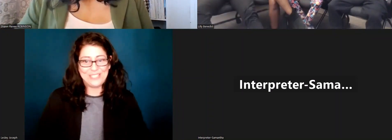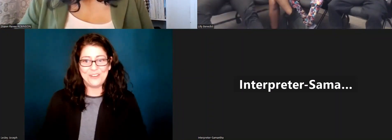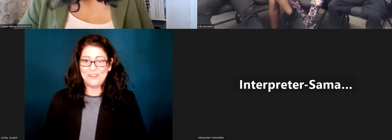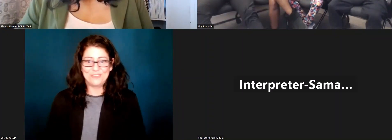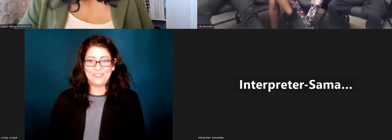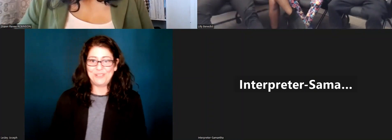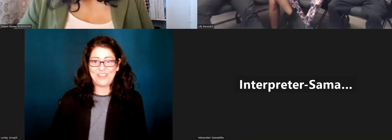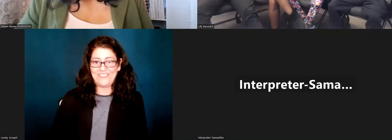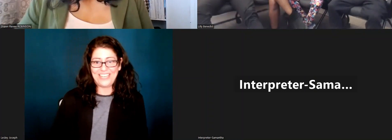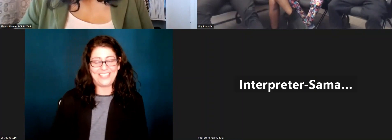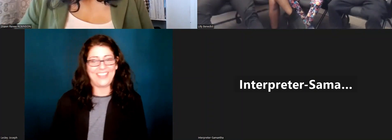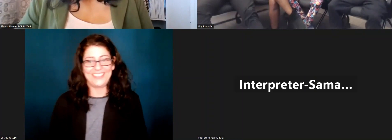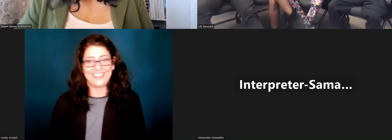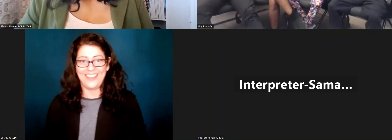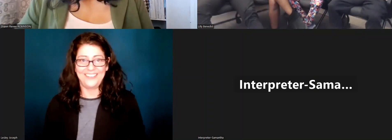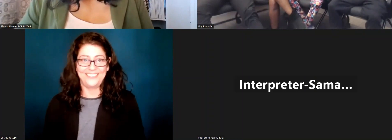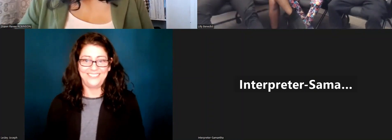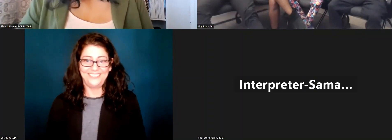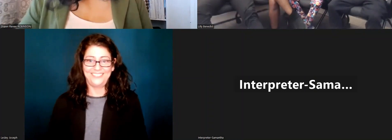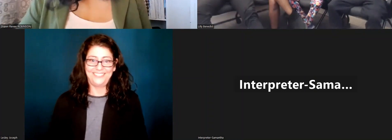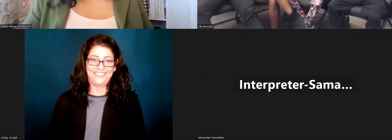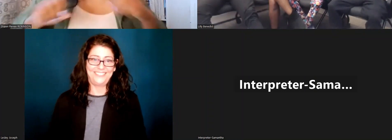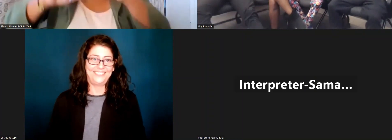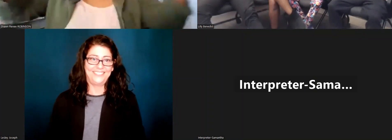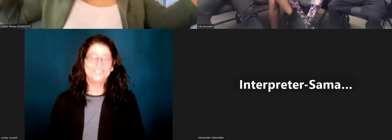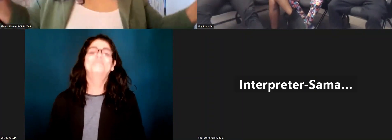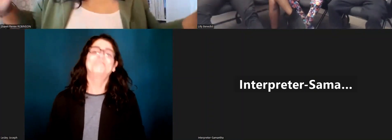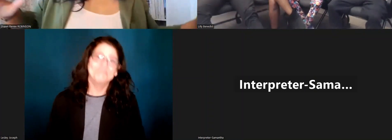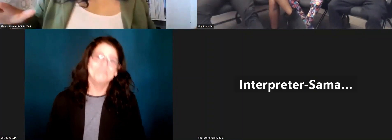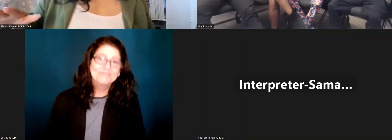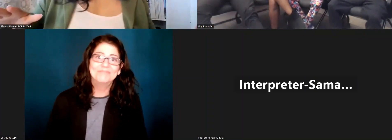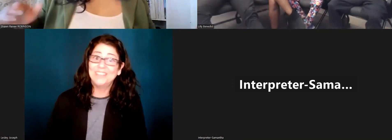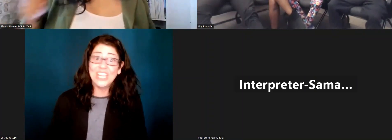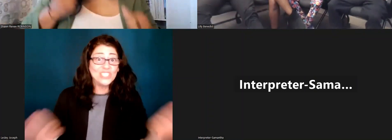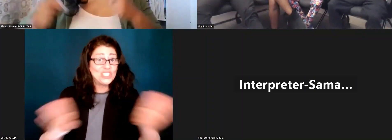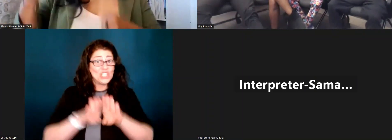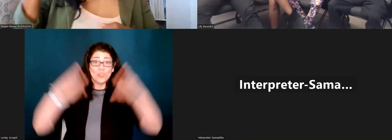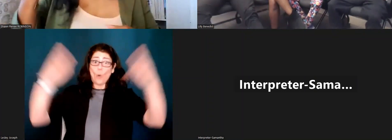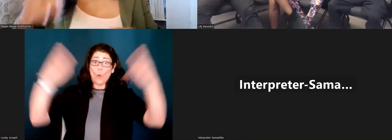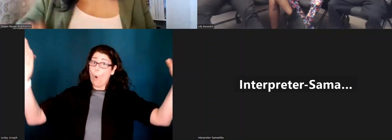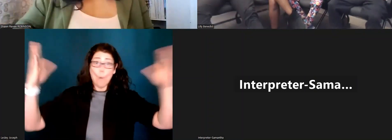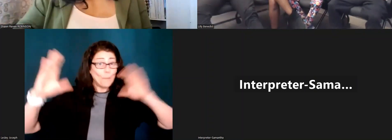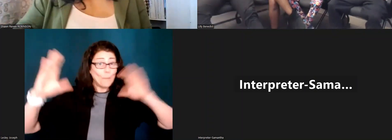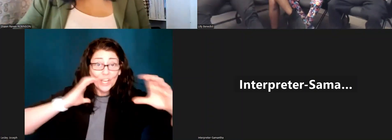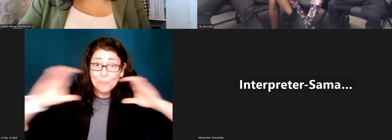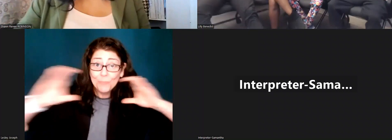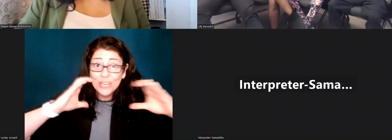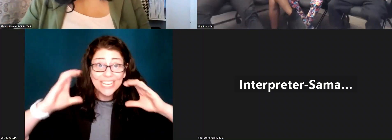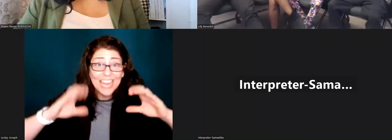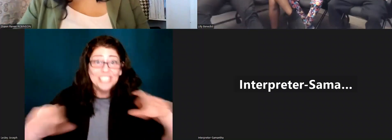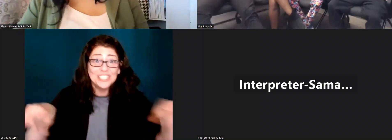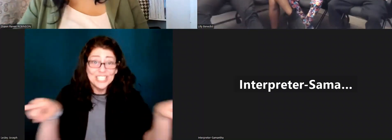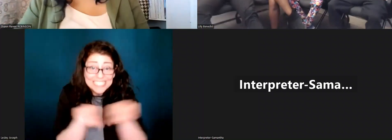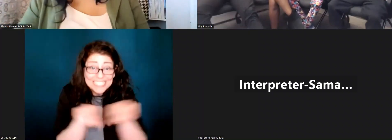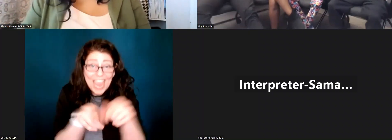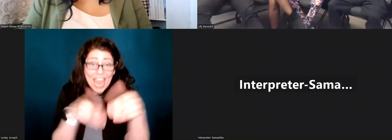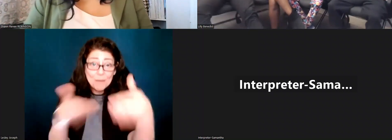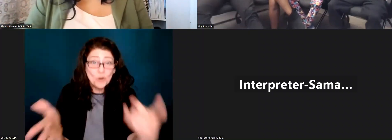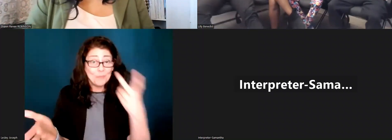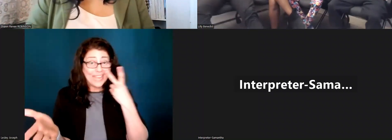No, we don't. We don't have anything like that. Okay, so it's open season. Everybody knows.